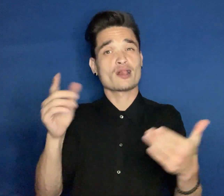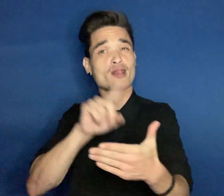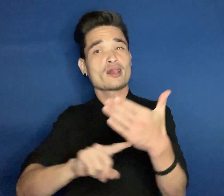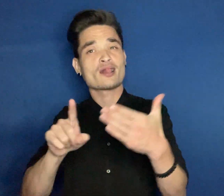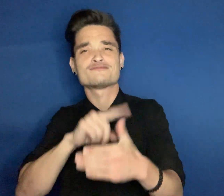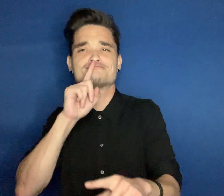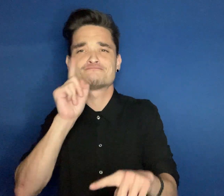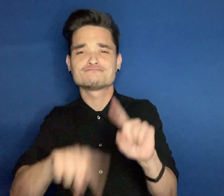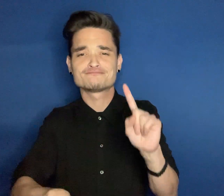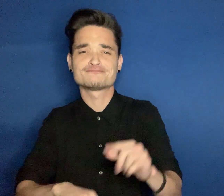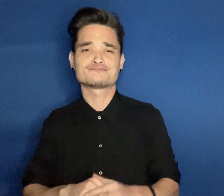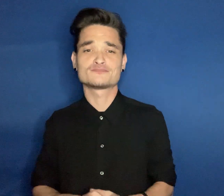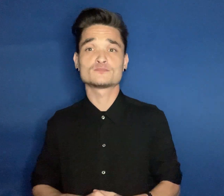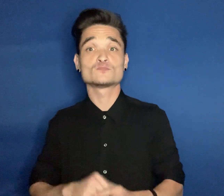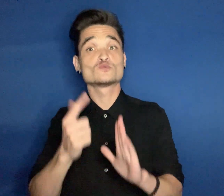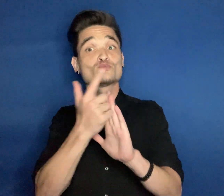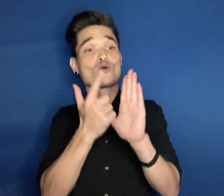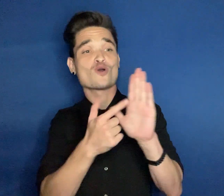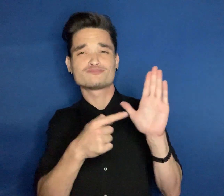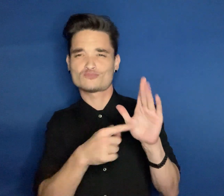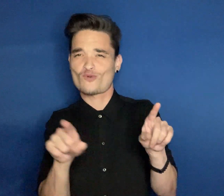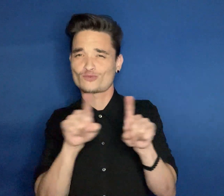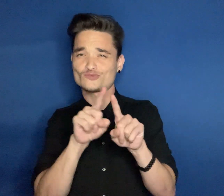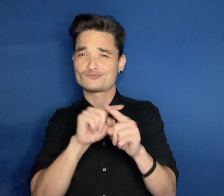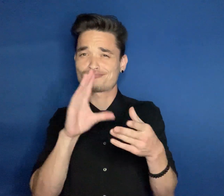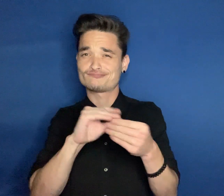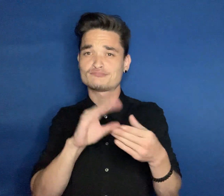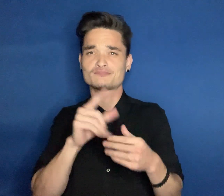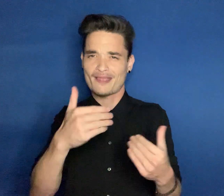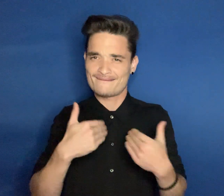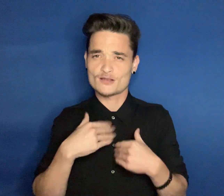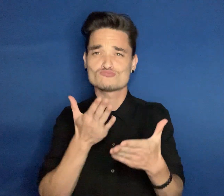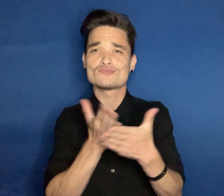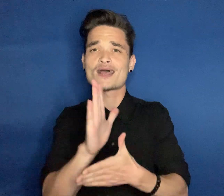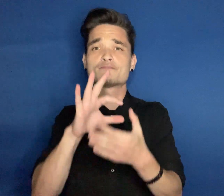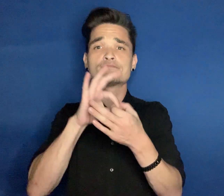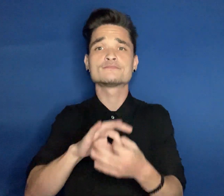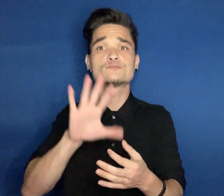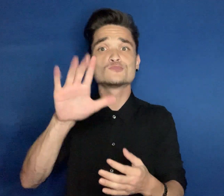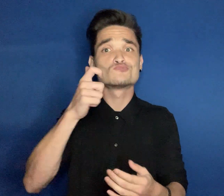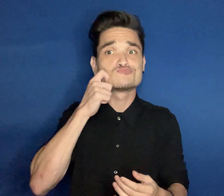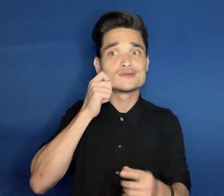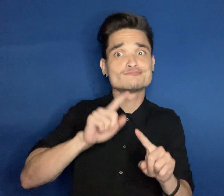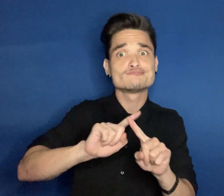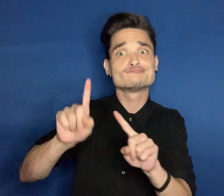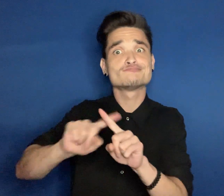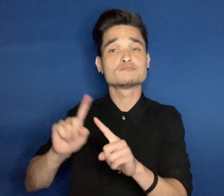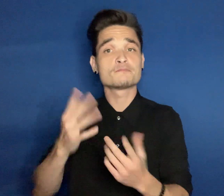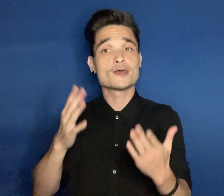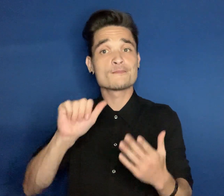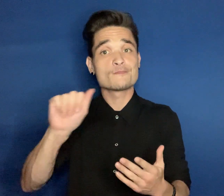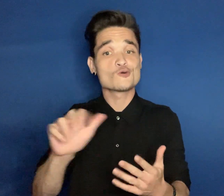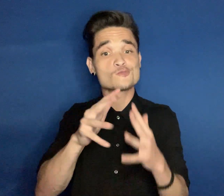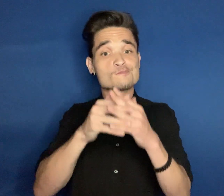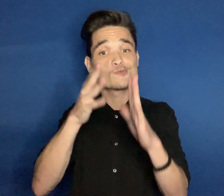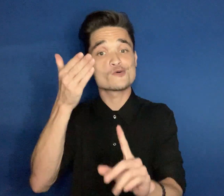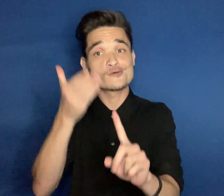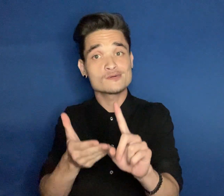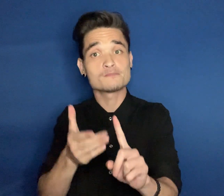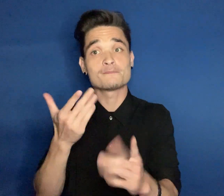on appearance or race if you're Asian American, a migrant farm worker, or a recent immigrant or new